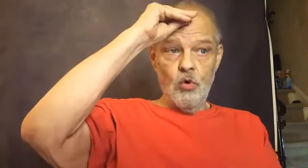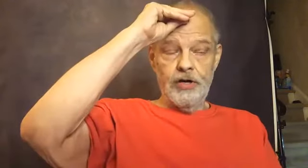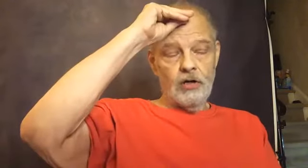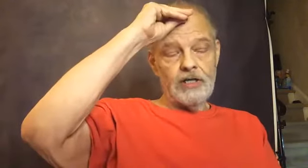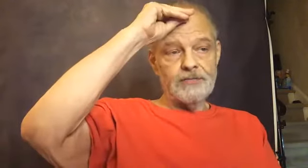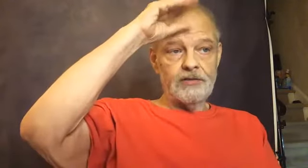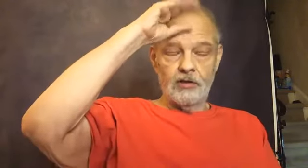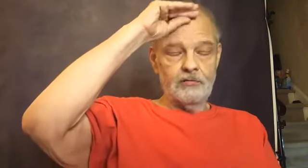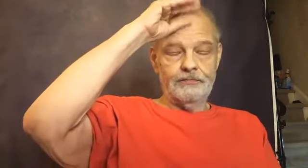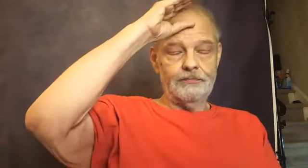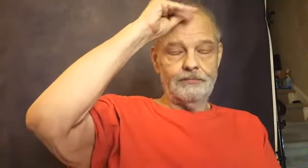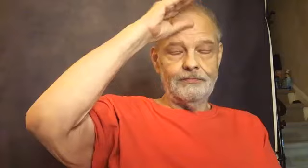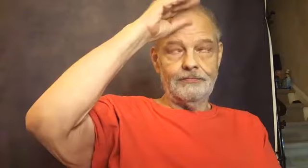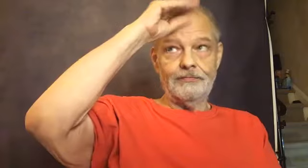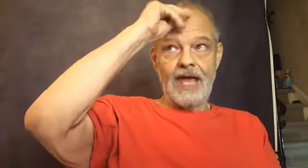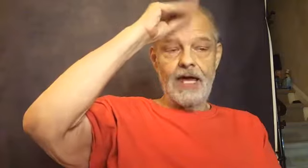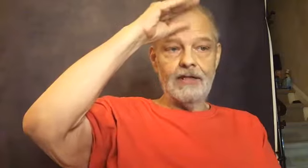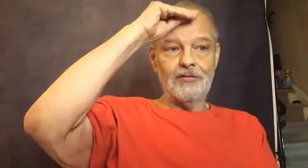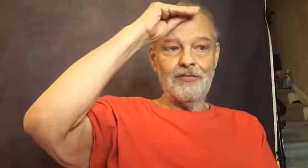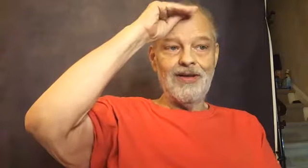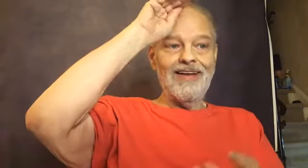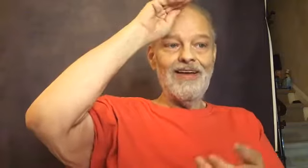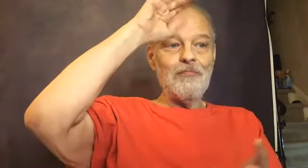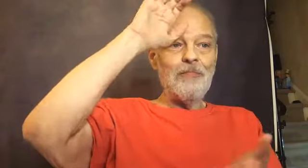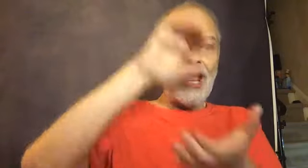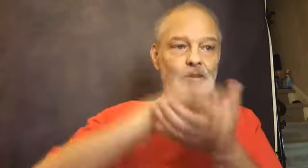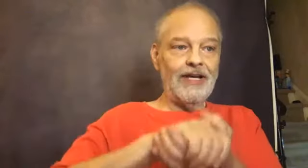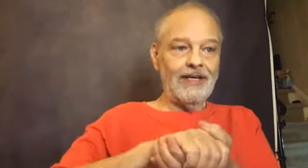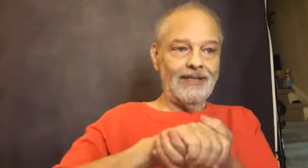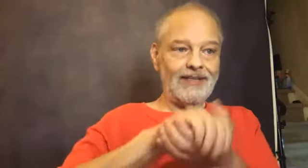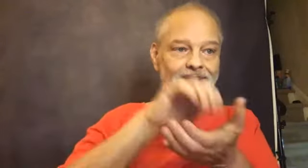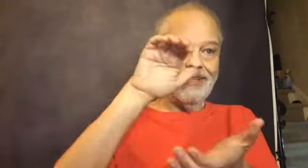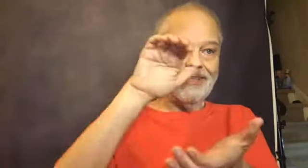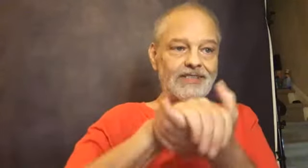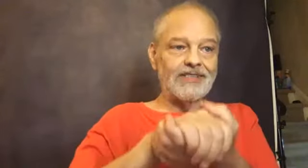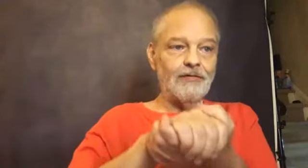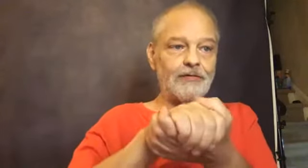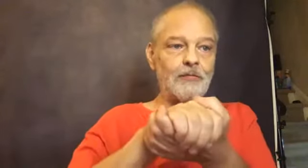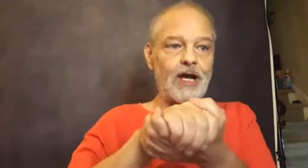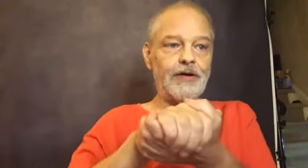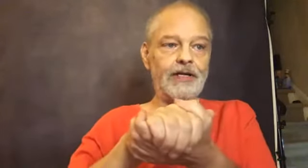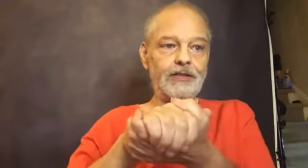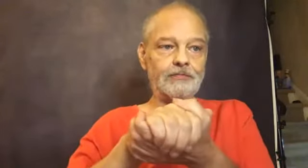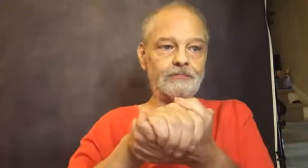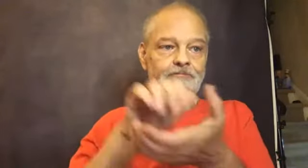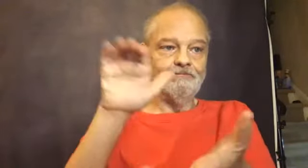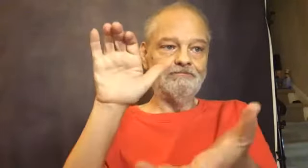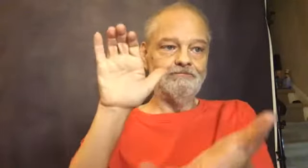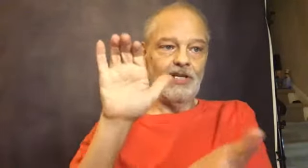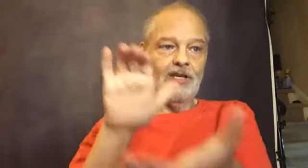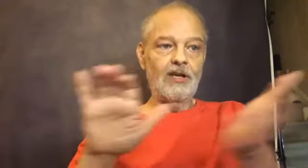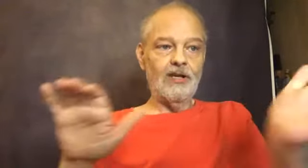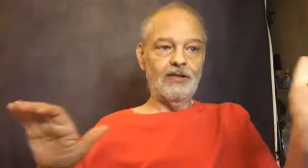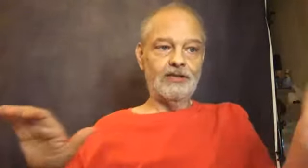Boy or husband or man, marry. This is a sign for marry. This